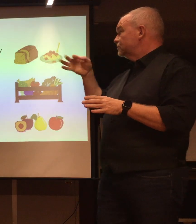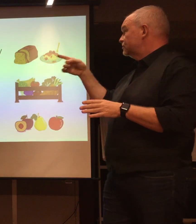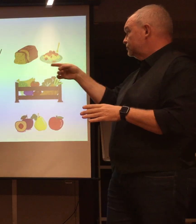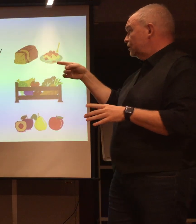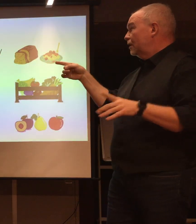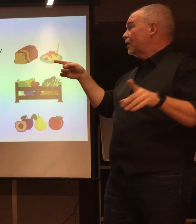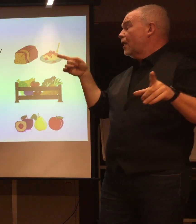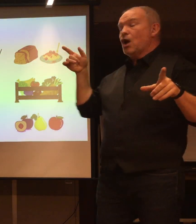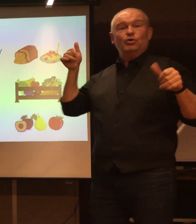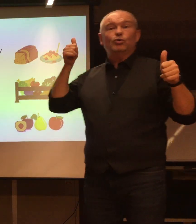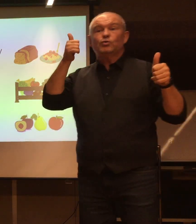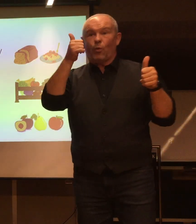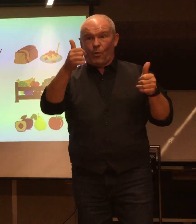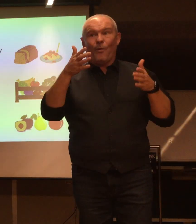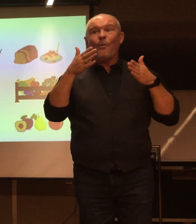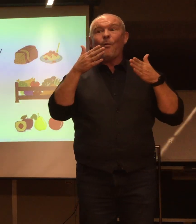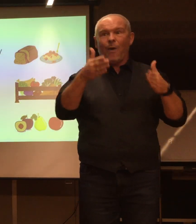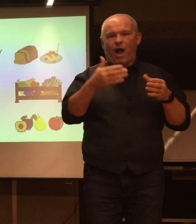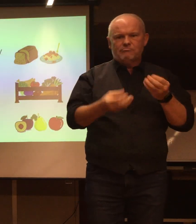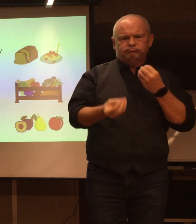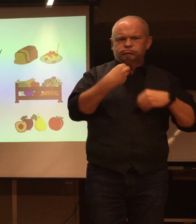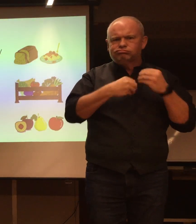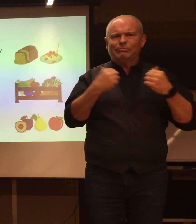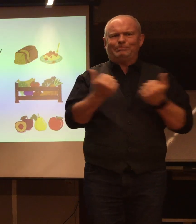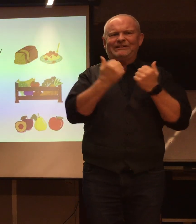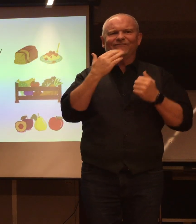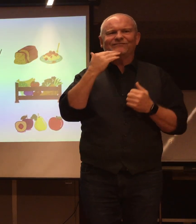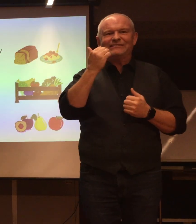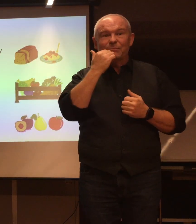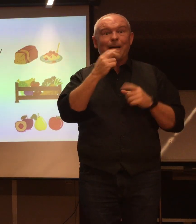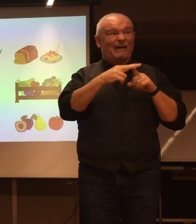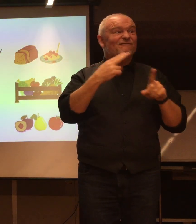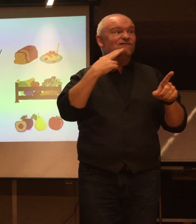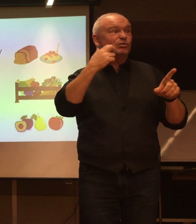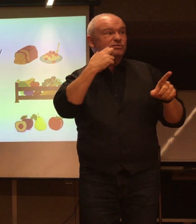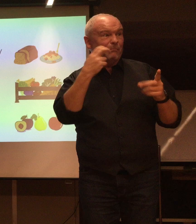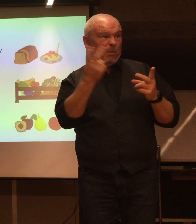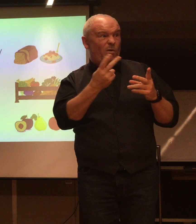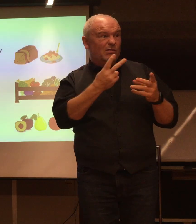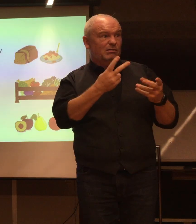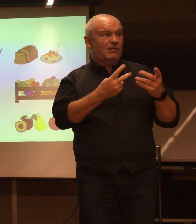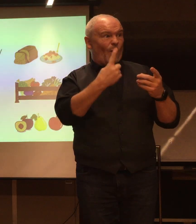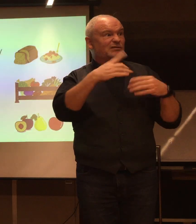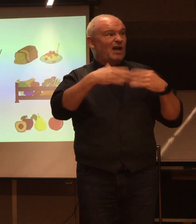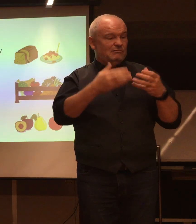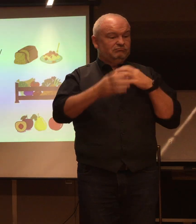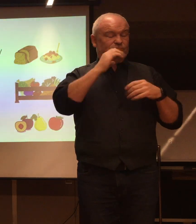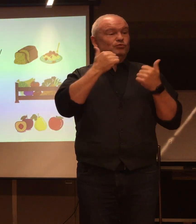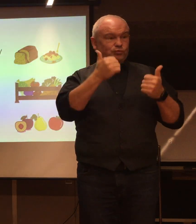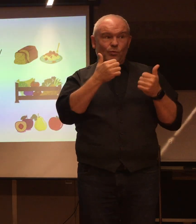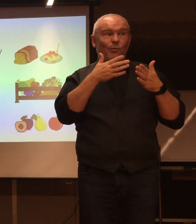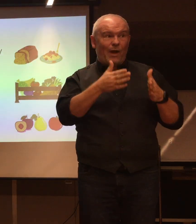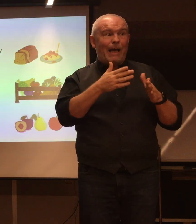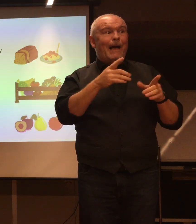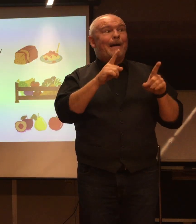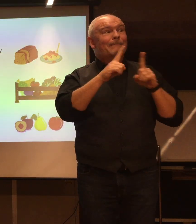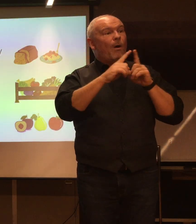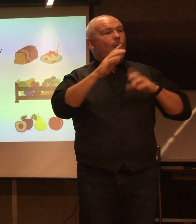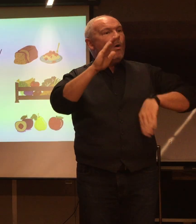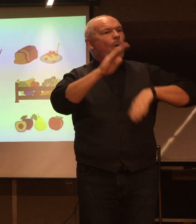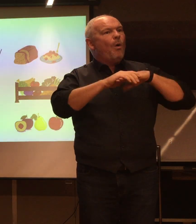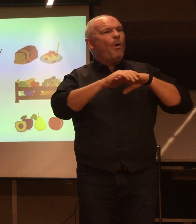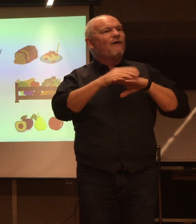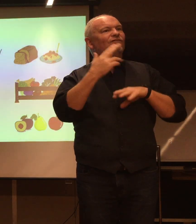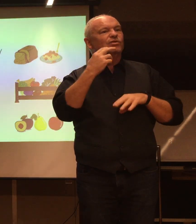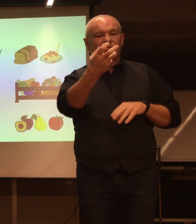So that's a good way for getting in vegetables and fruit for the day. But also whole fruit